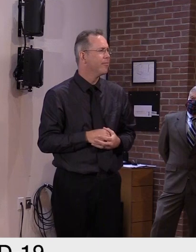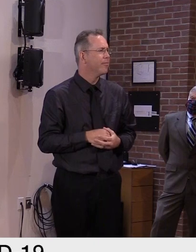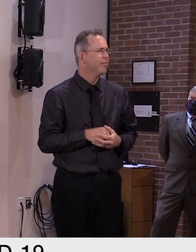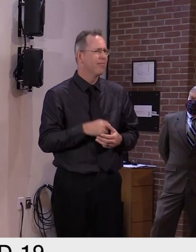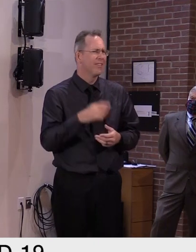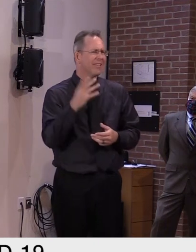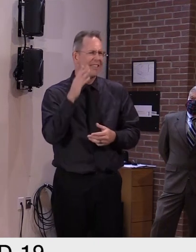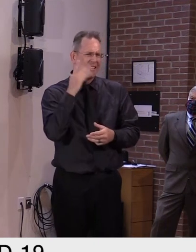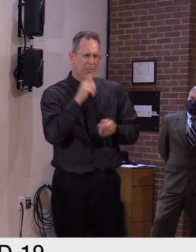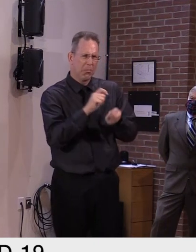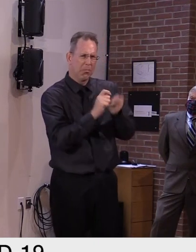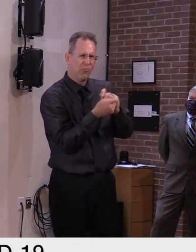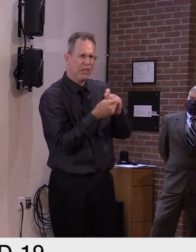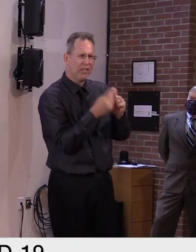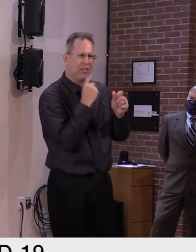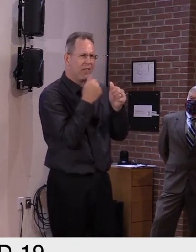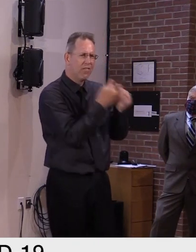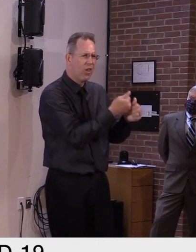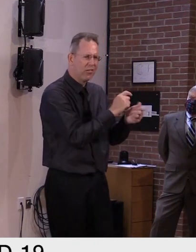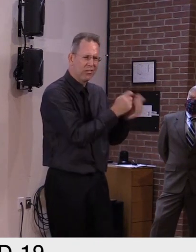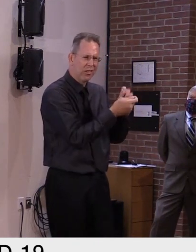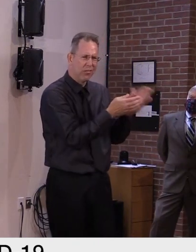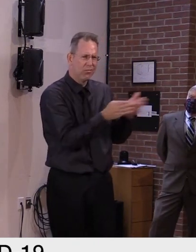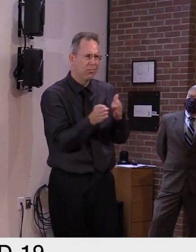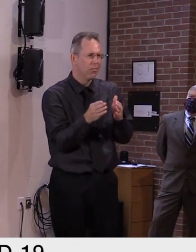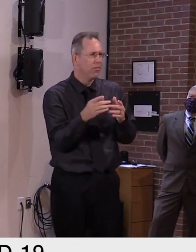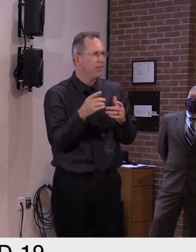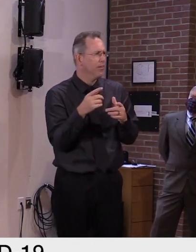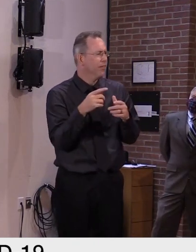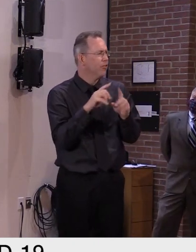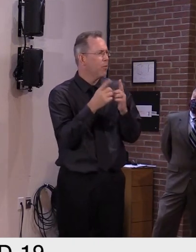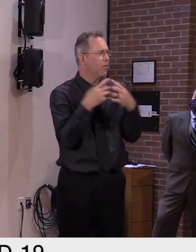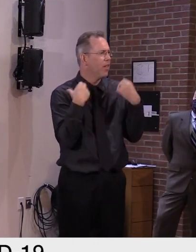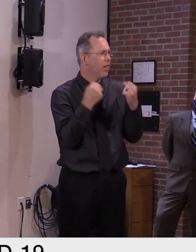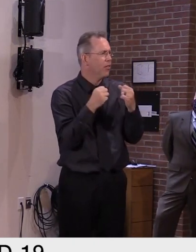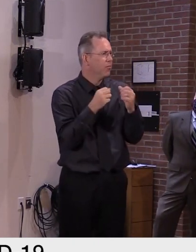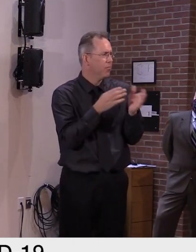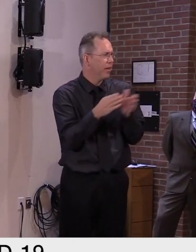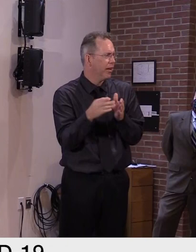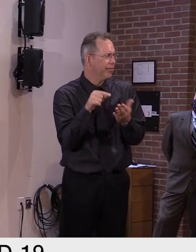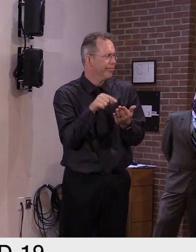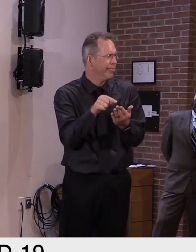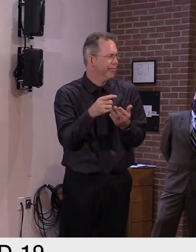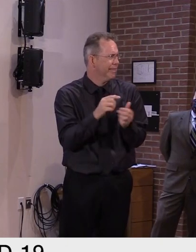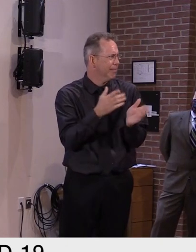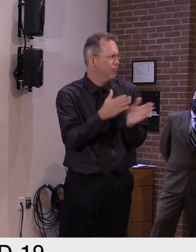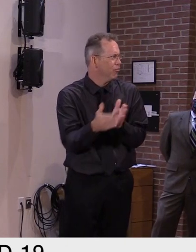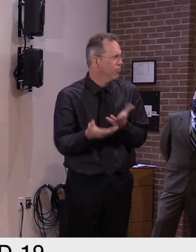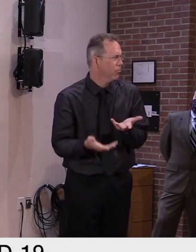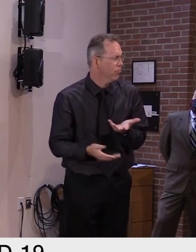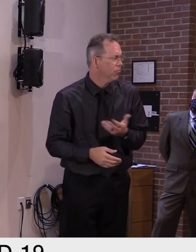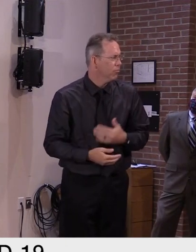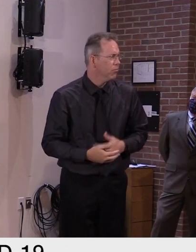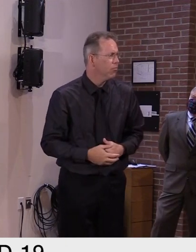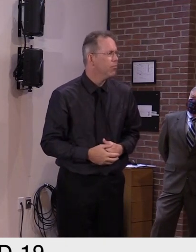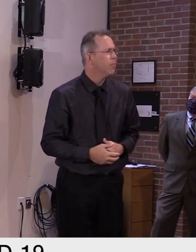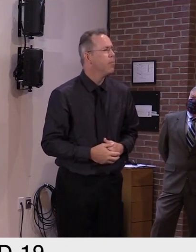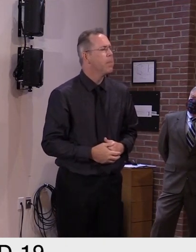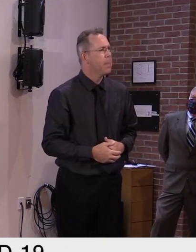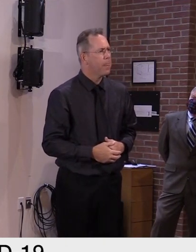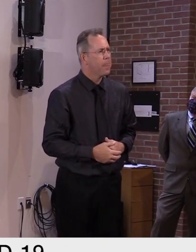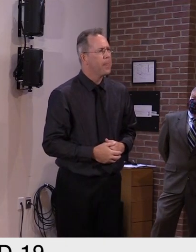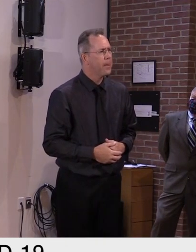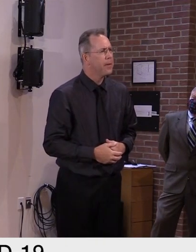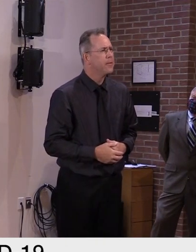if I presume that they're if the HHS numbers are different than the CDC, then that definitely would be an issue. But if they're using CDC numbers,